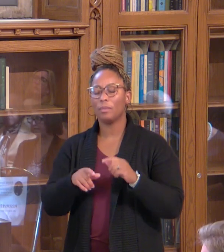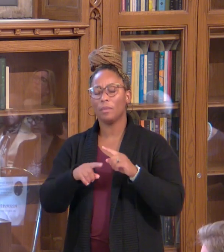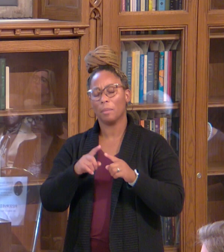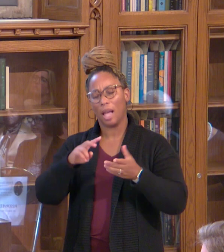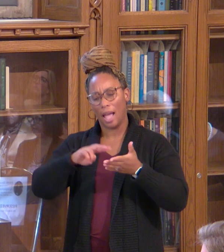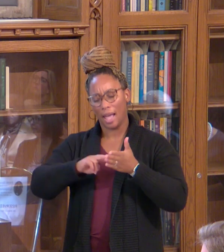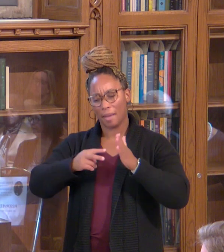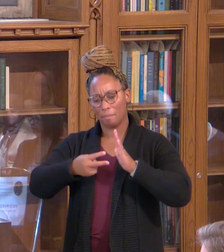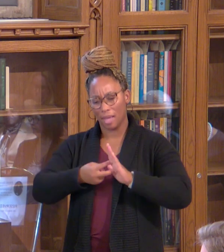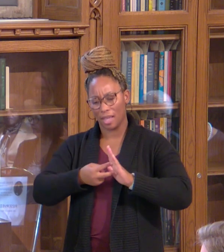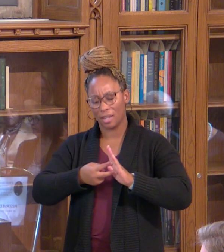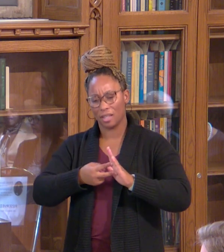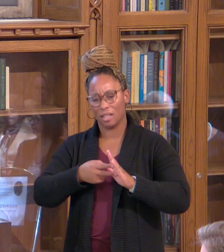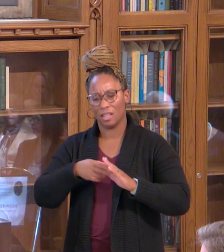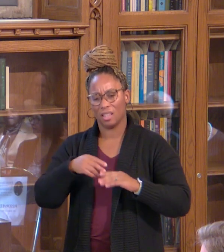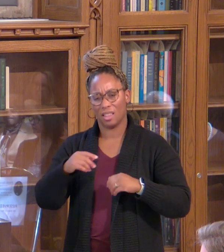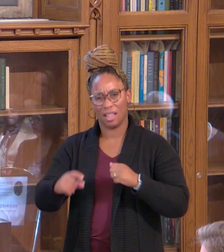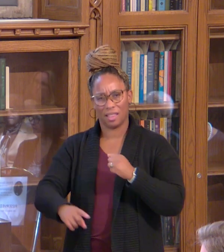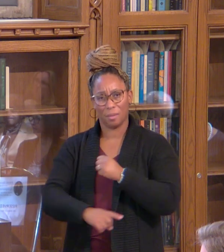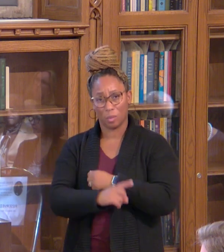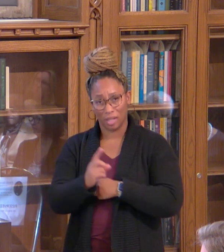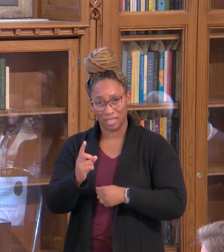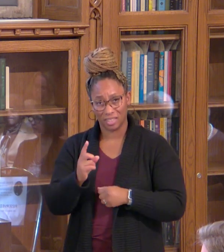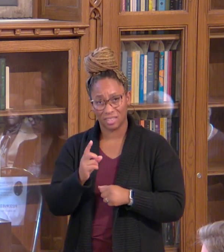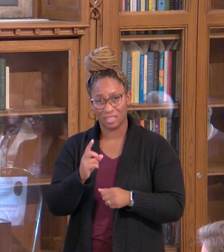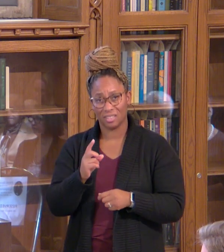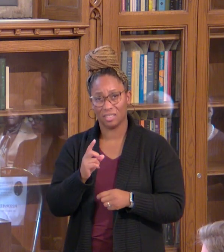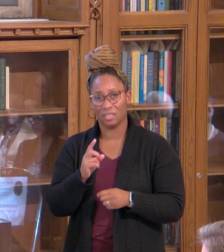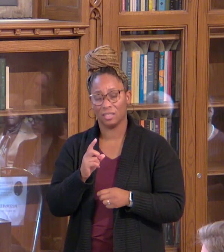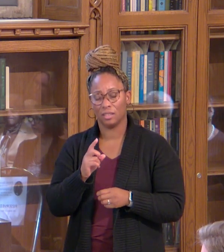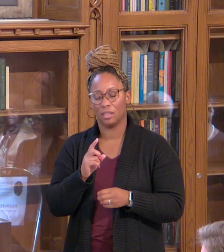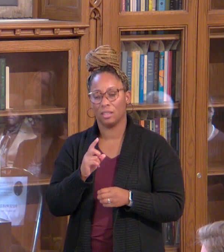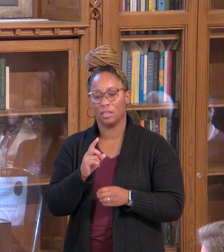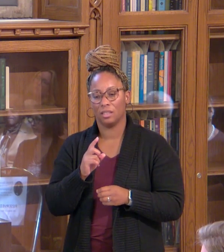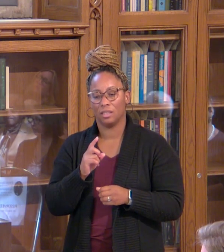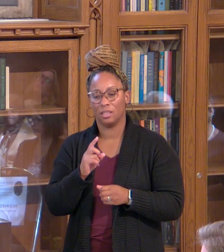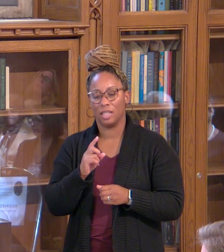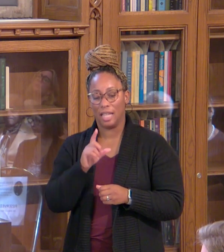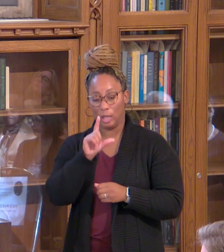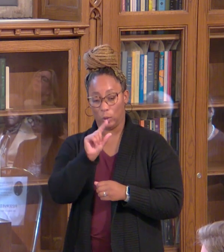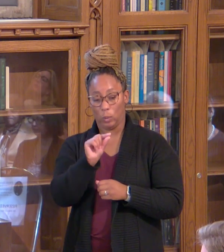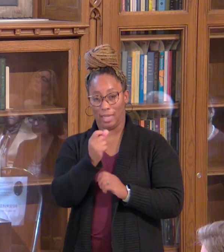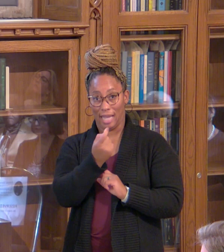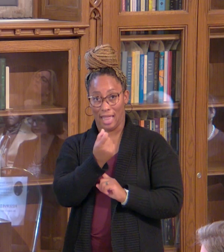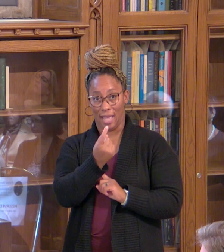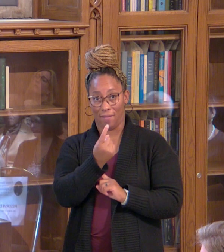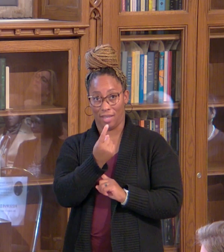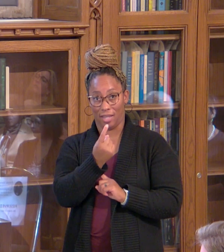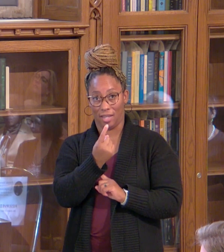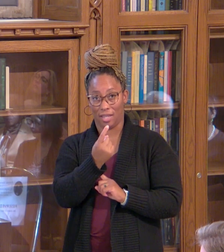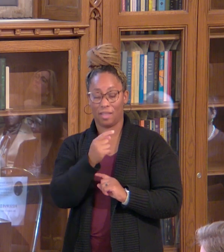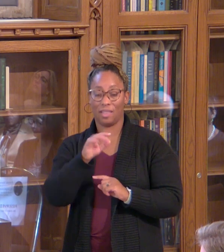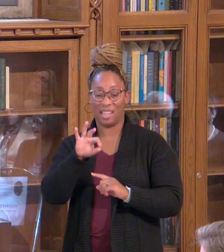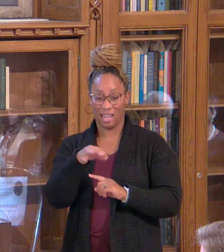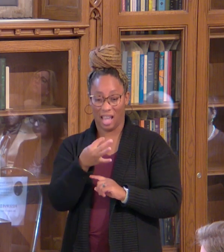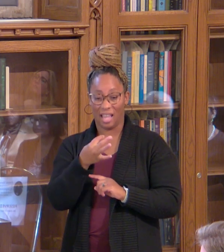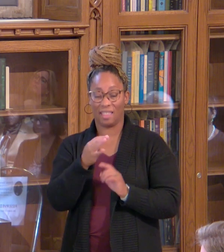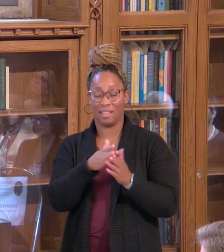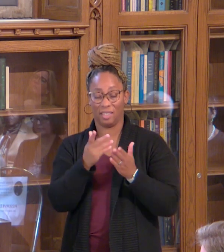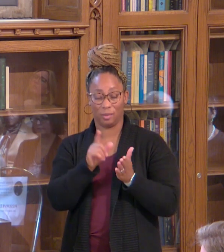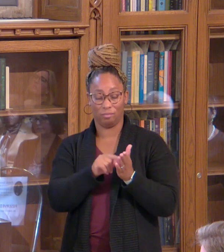imply that the present this present in 2011 because that's when the N nth Edition came